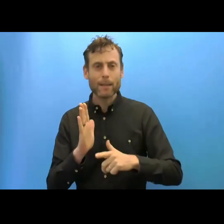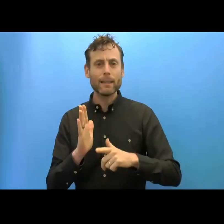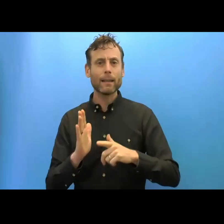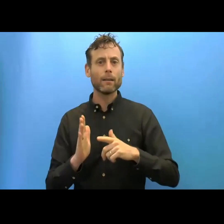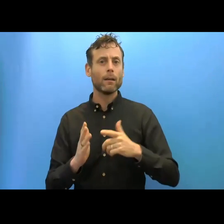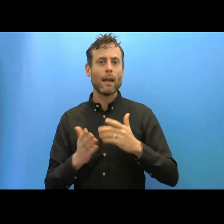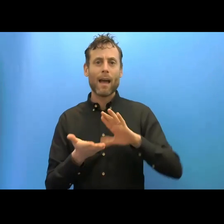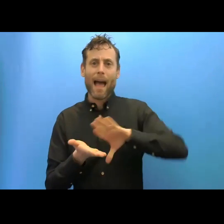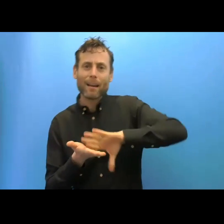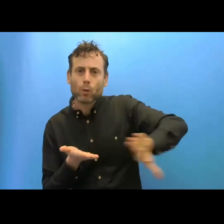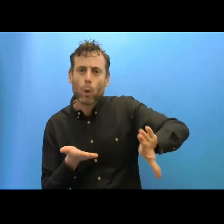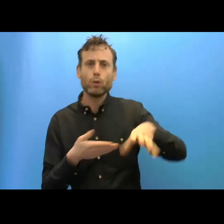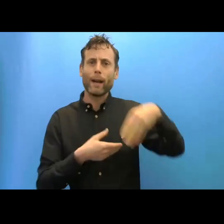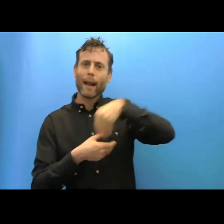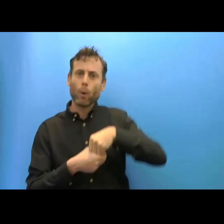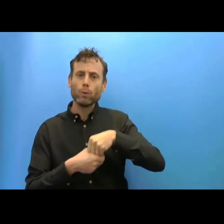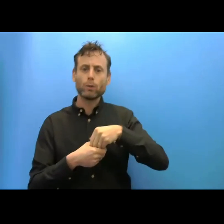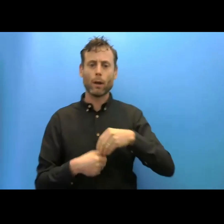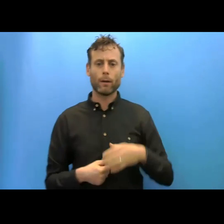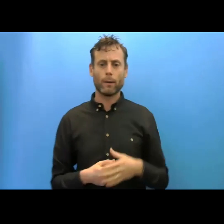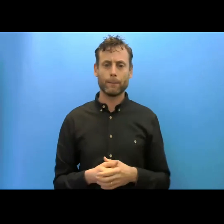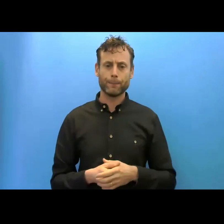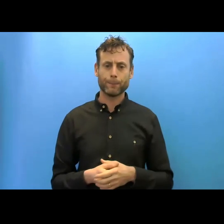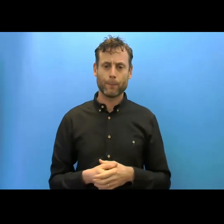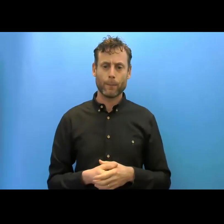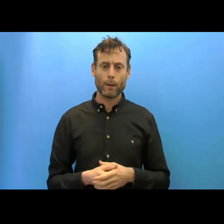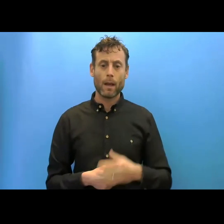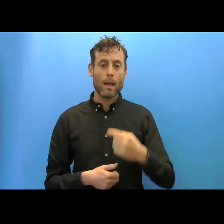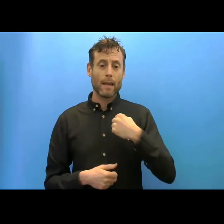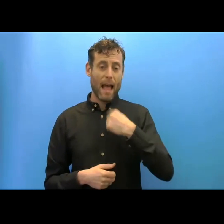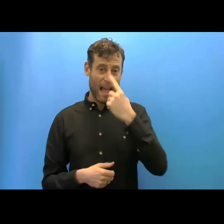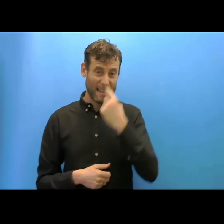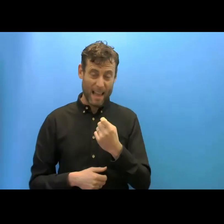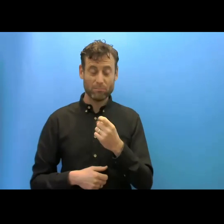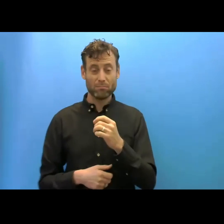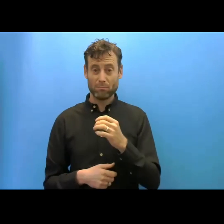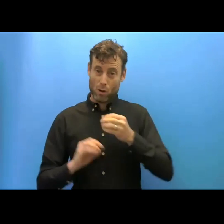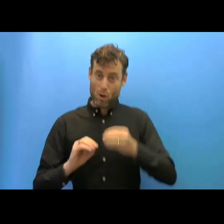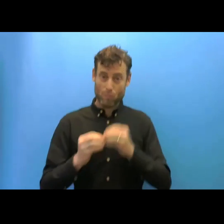I'm able to fabricate the work either as a sleeping installation,